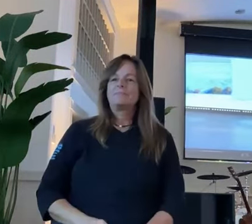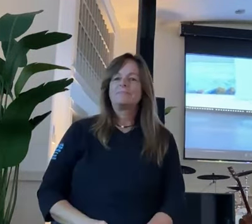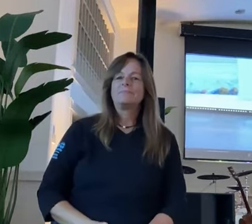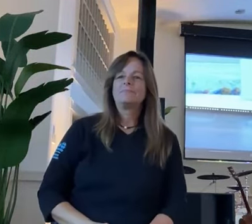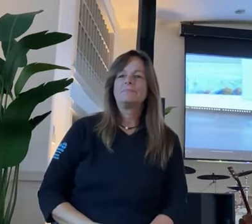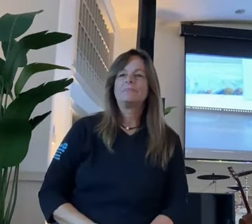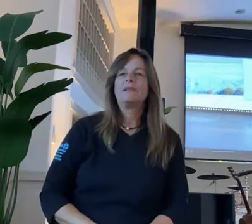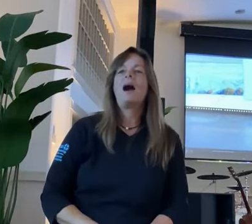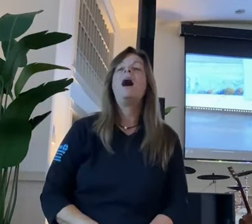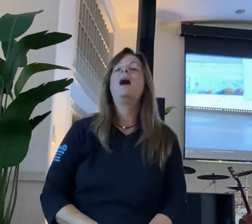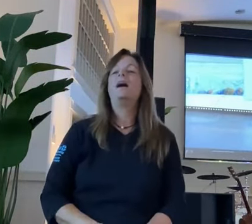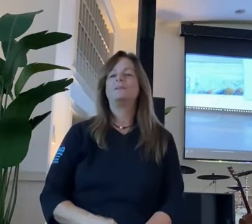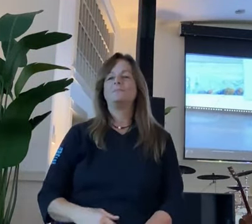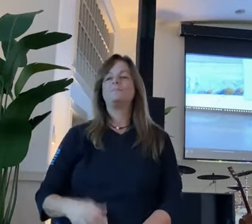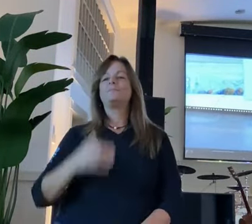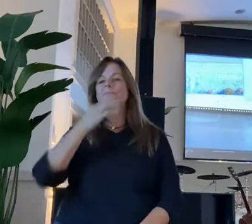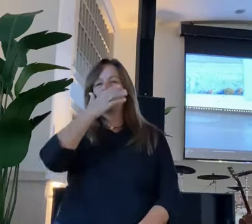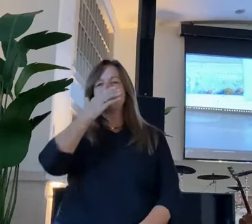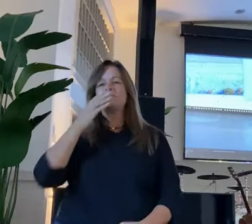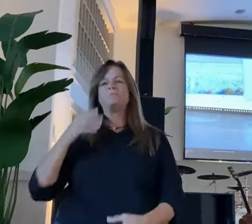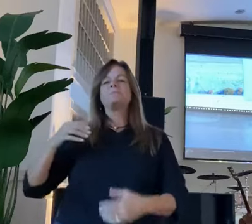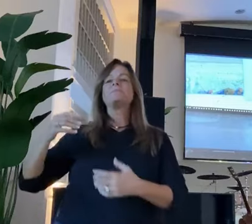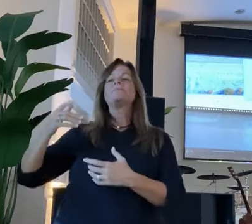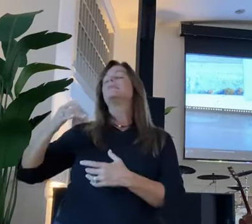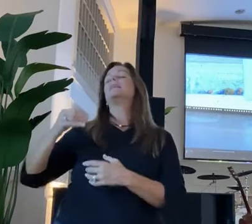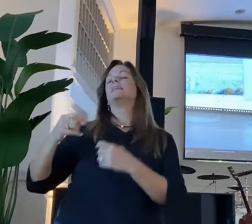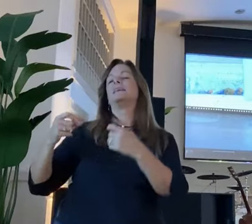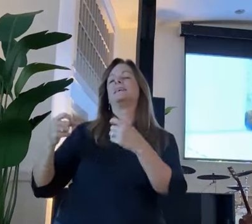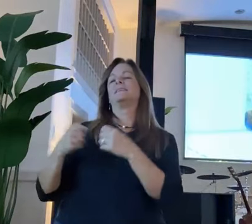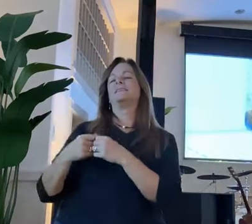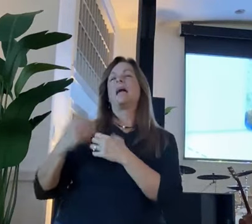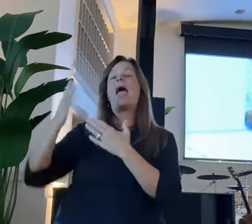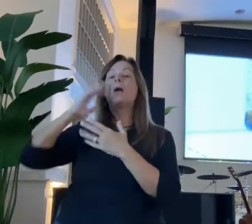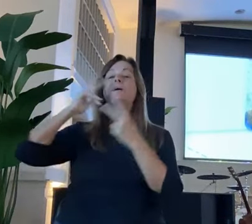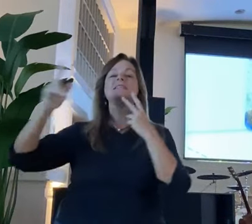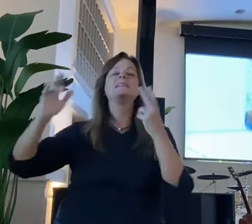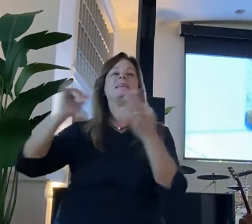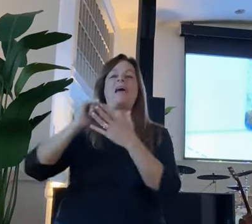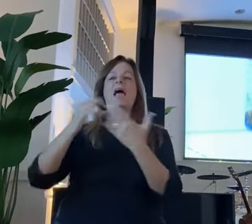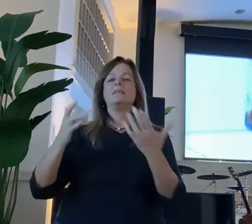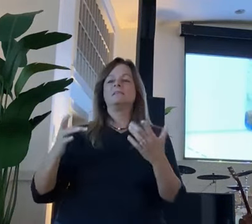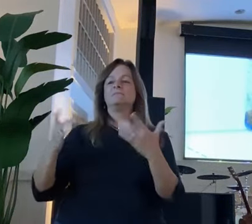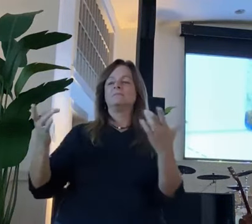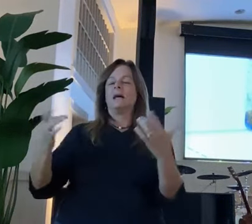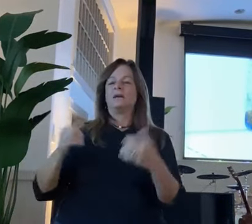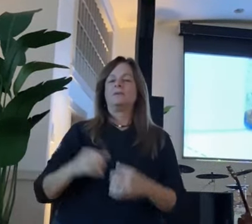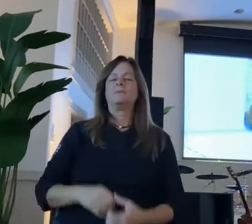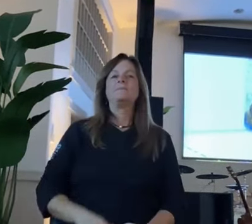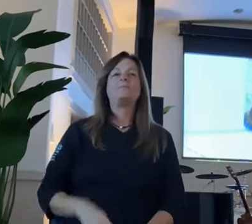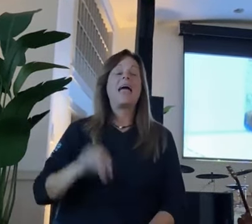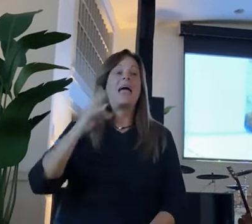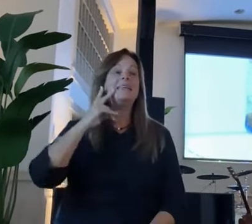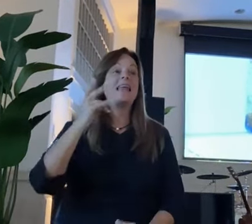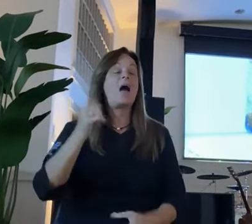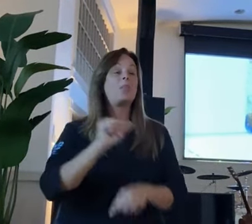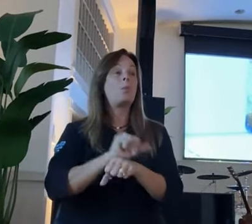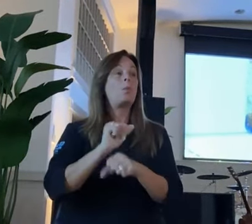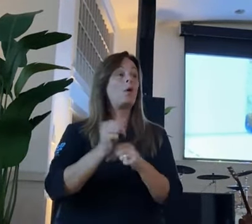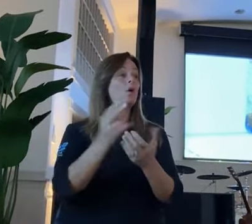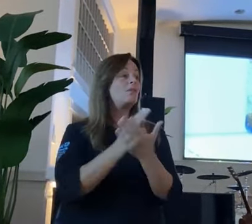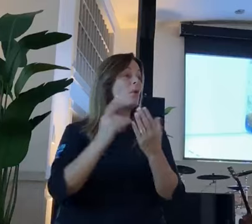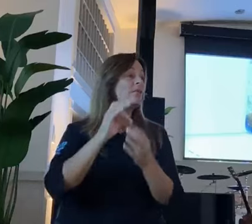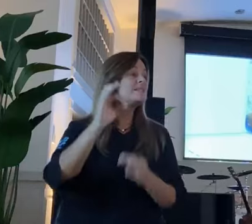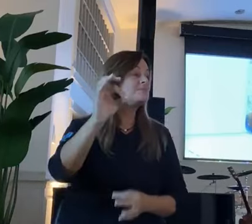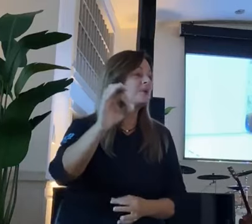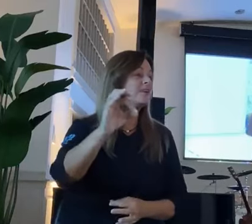Spirit do His work inside of you. And oftentimes, it's in these little, subtle ways. Now, it's the work of the Holy